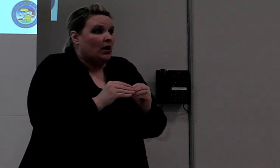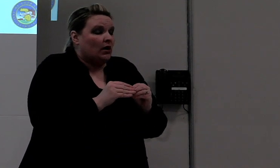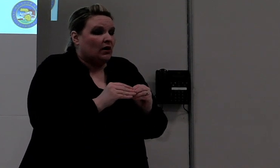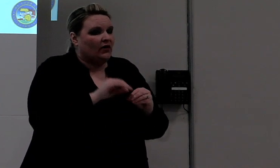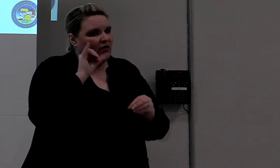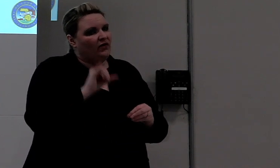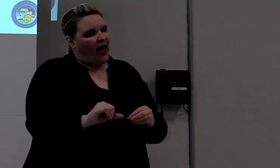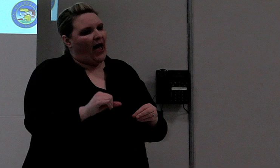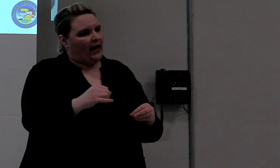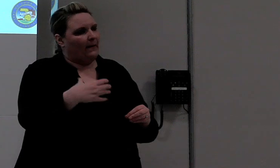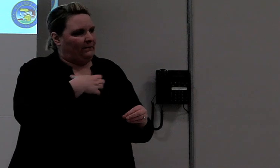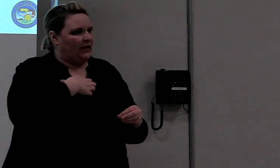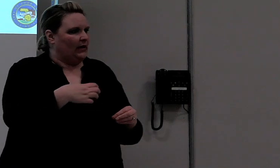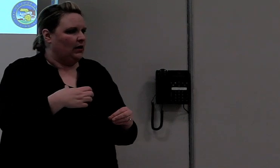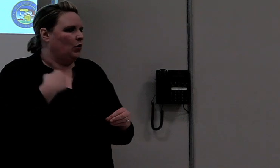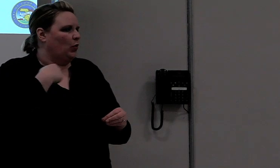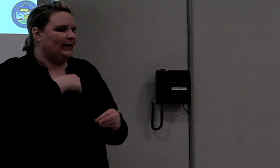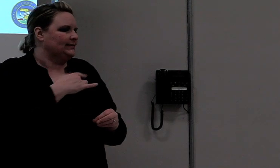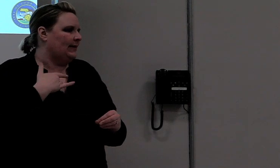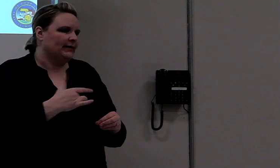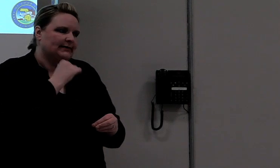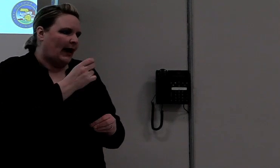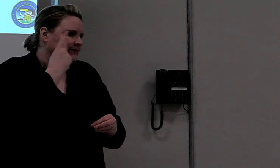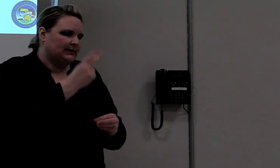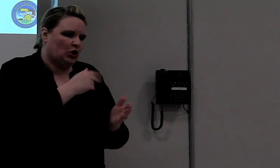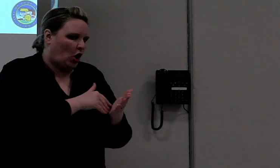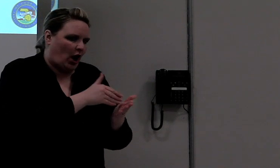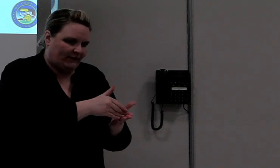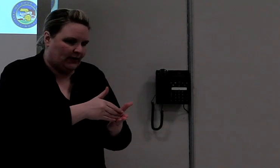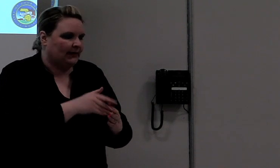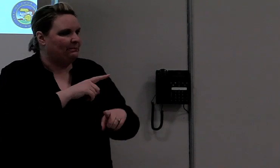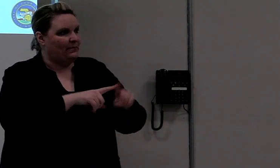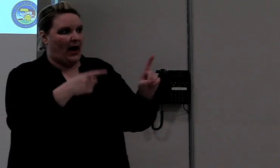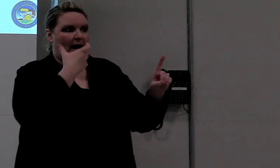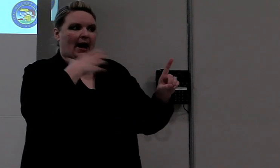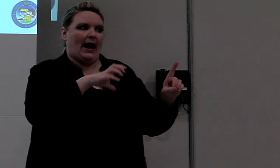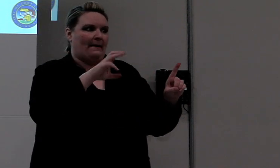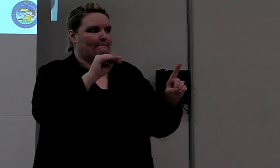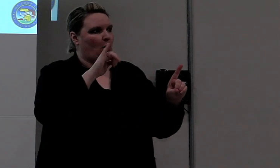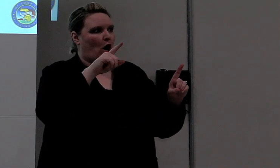ground of appeal that we don't see too much right now for the next couple of years with this hot market.